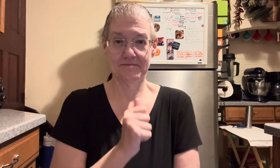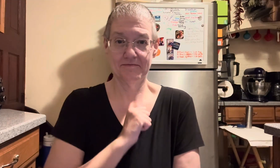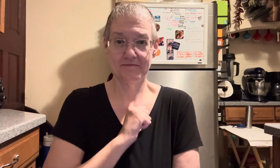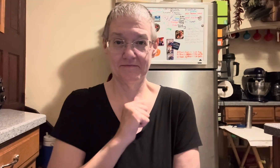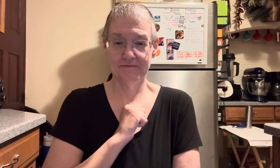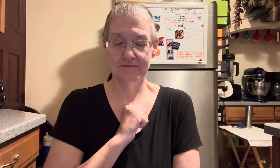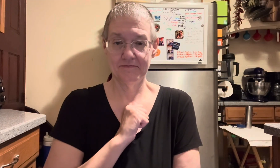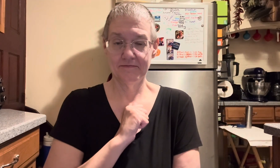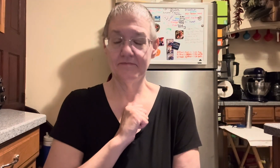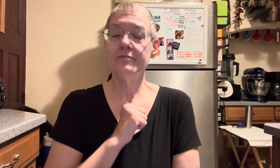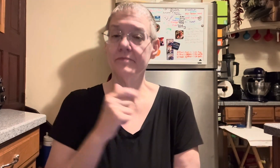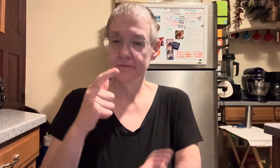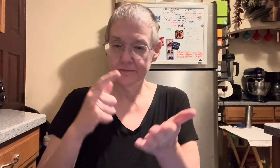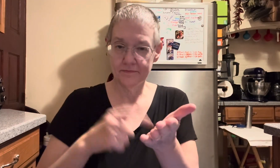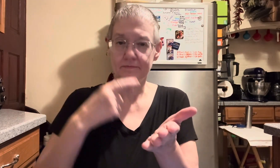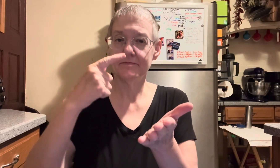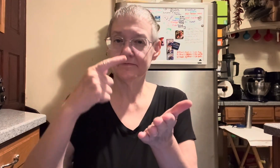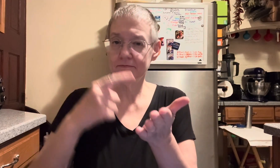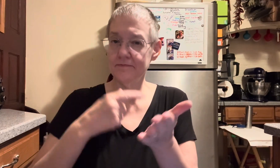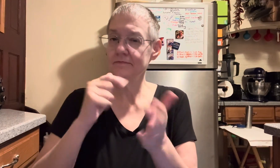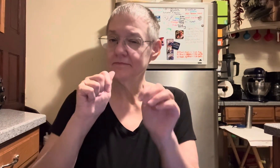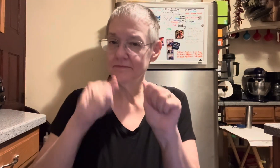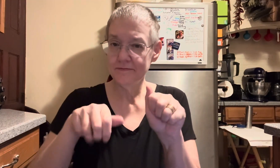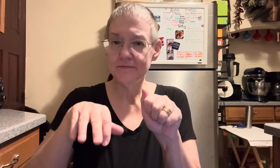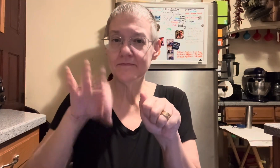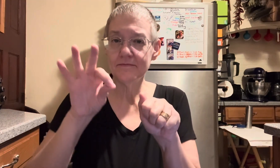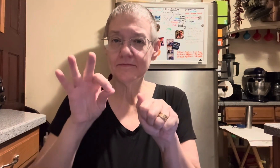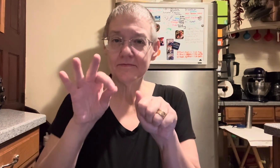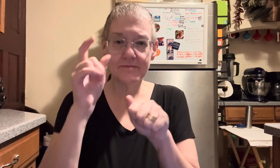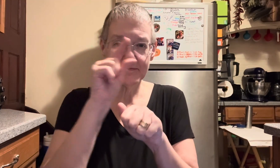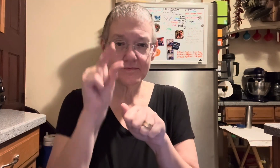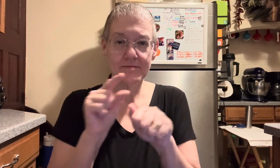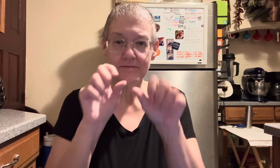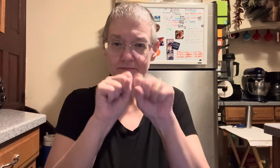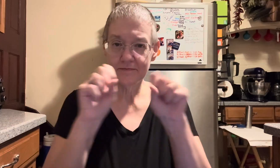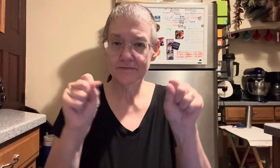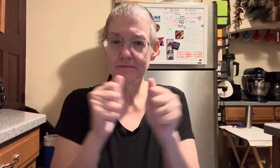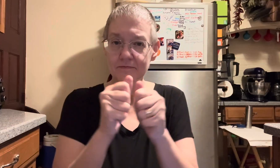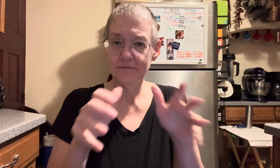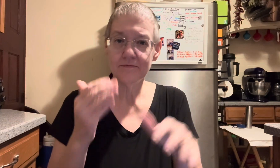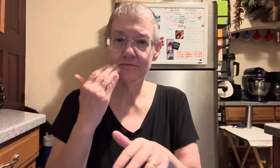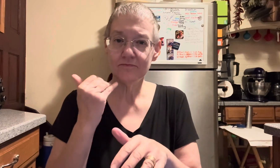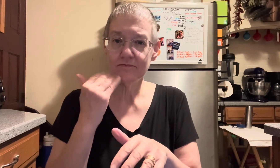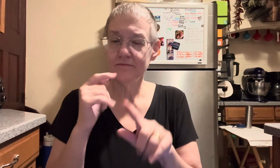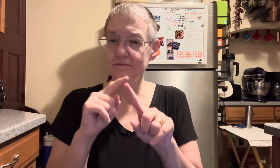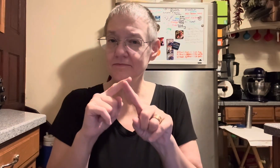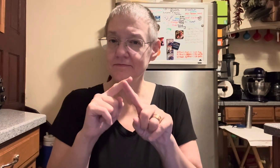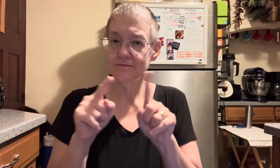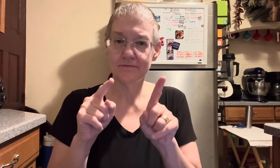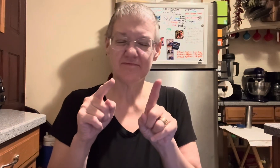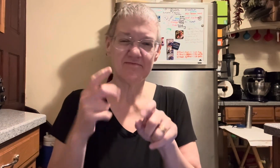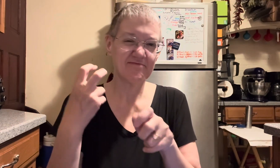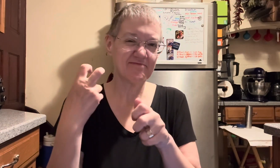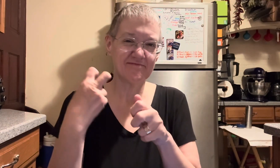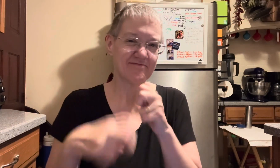So it's best for me to make Italian sausage myself. Sometimes I can find local Italian sausage